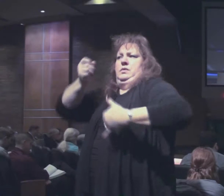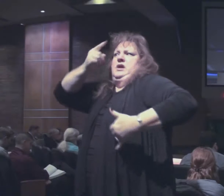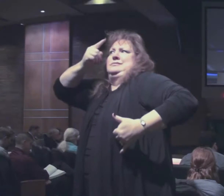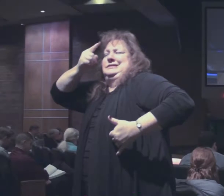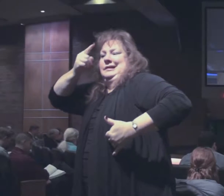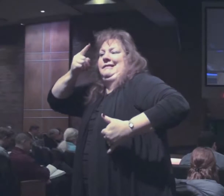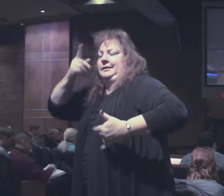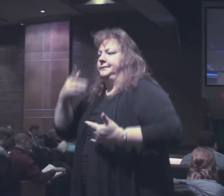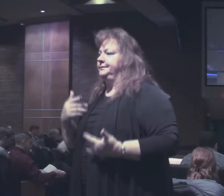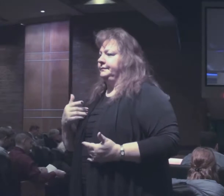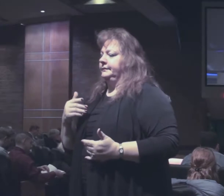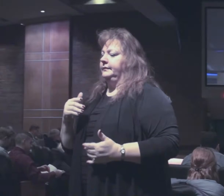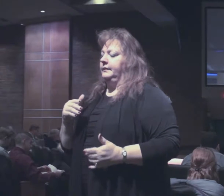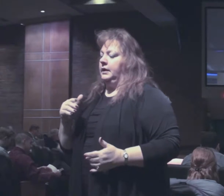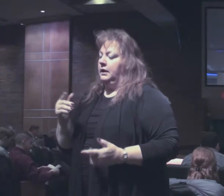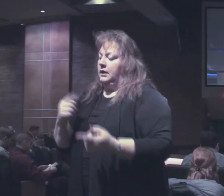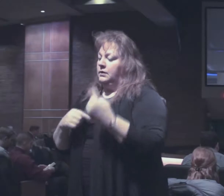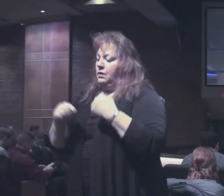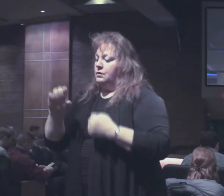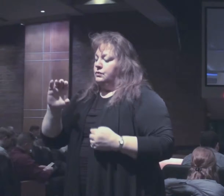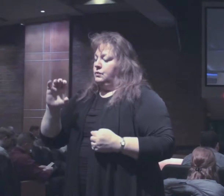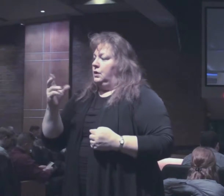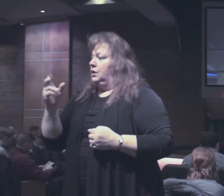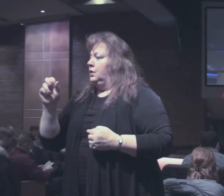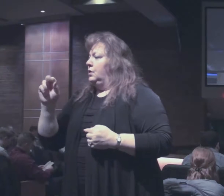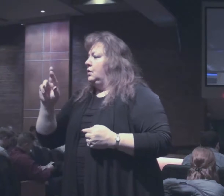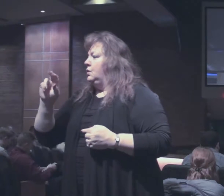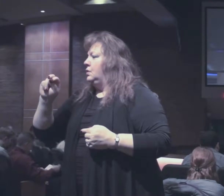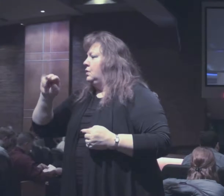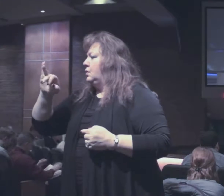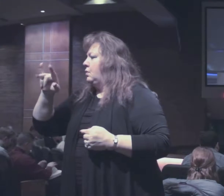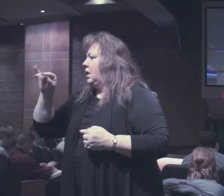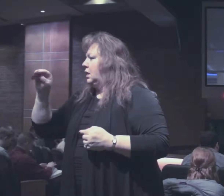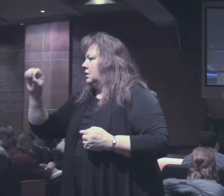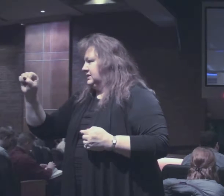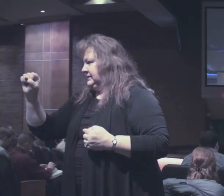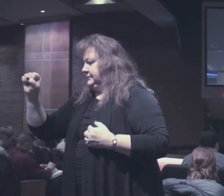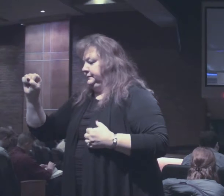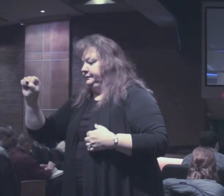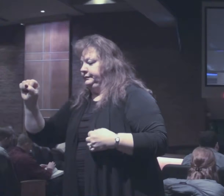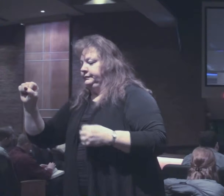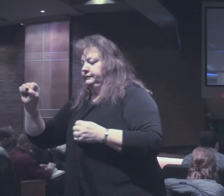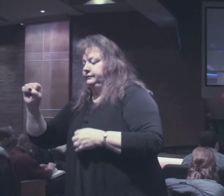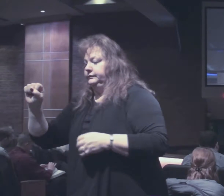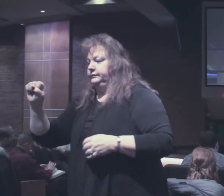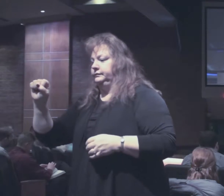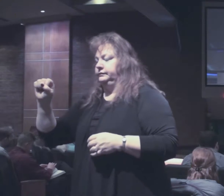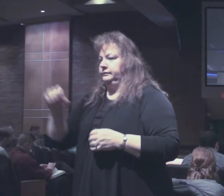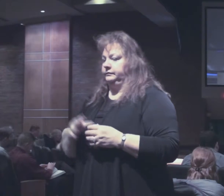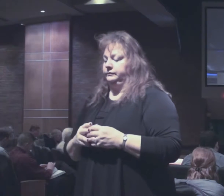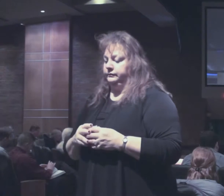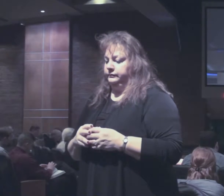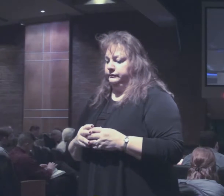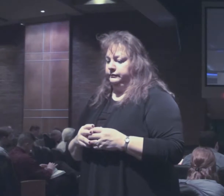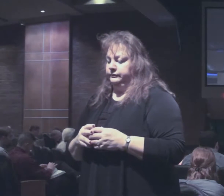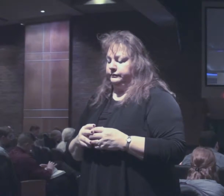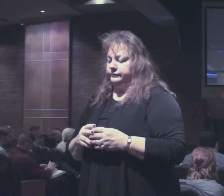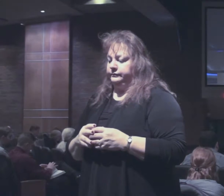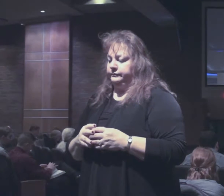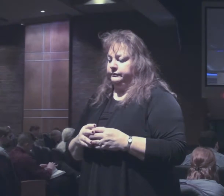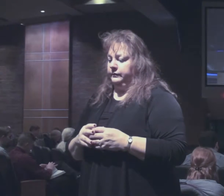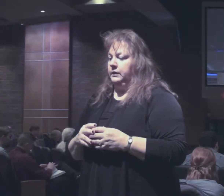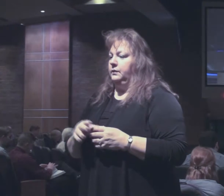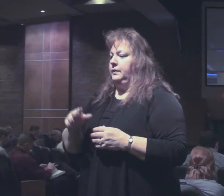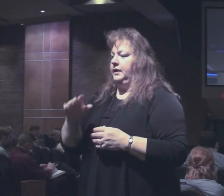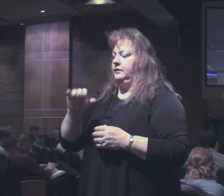That's not too far in front of the Psalms. So if you just on a few pages, Job is the large book